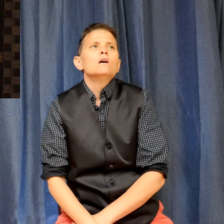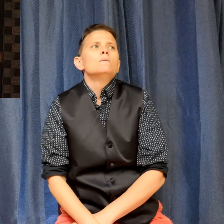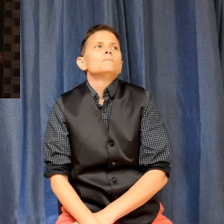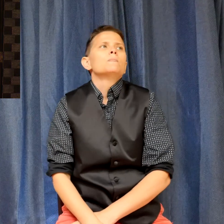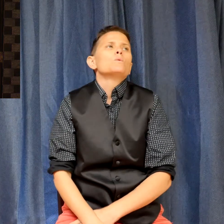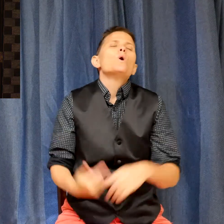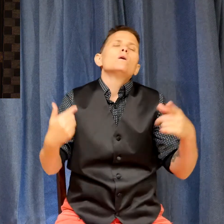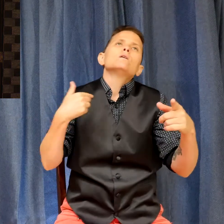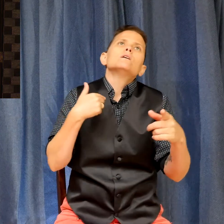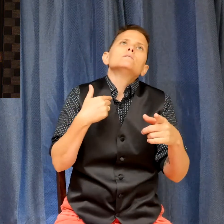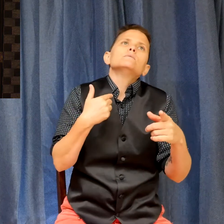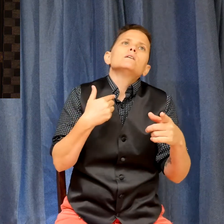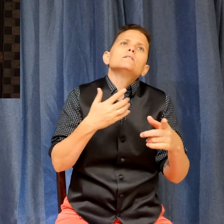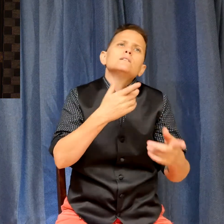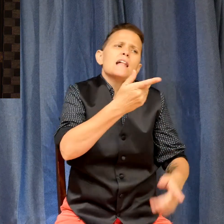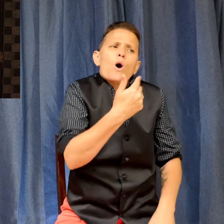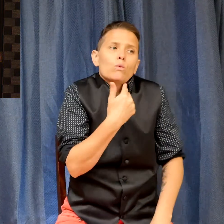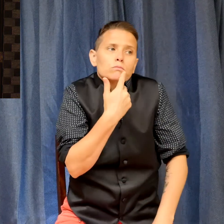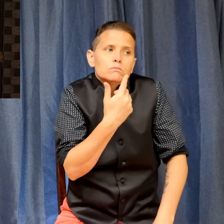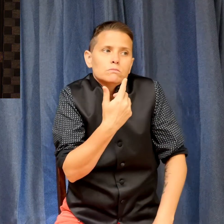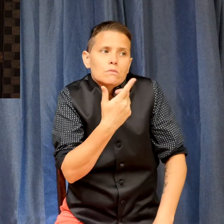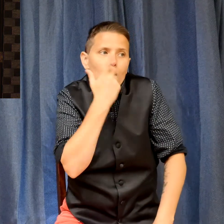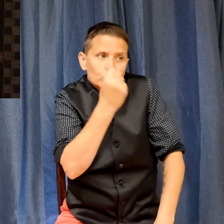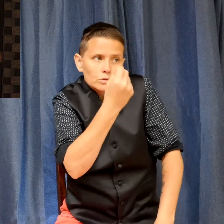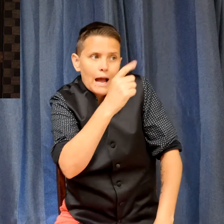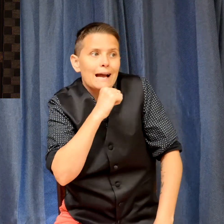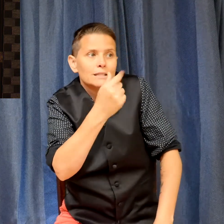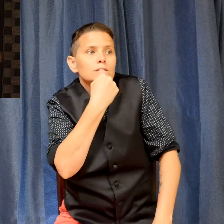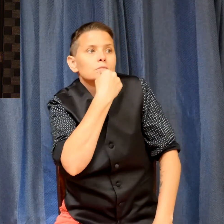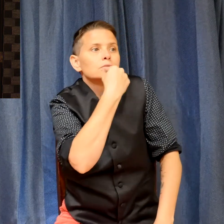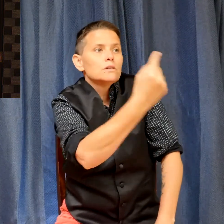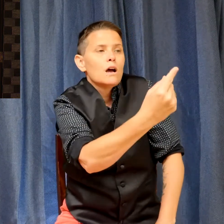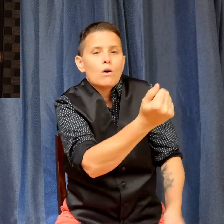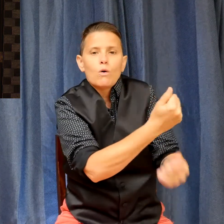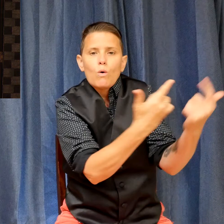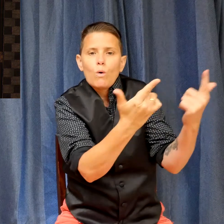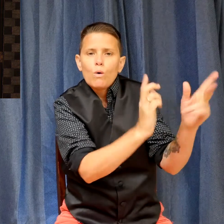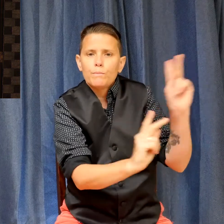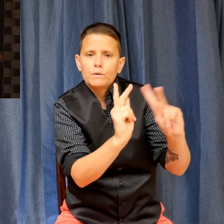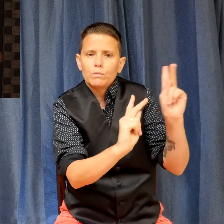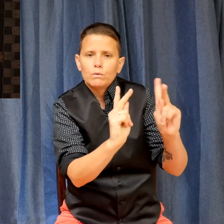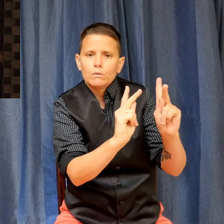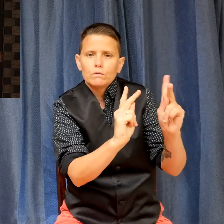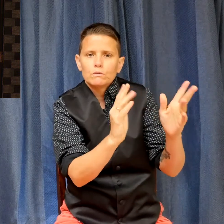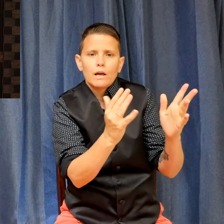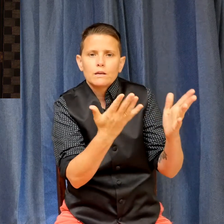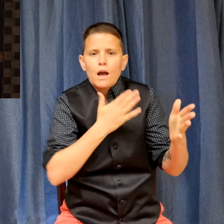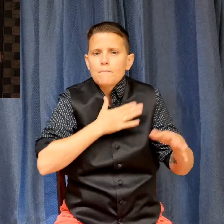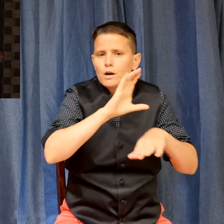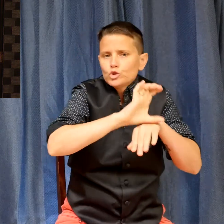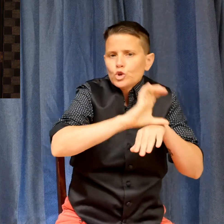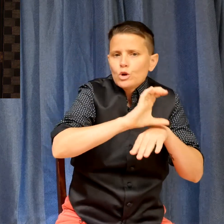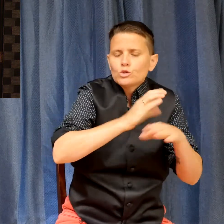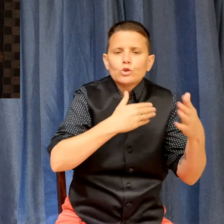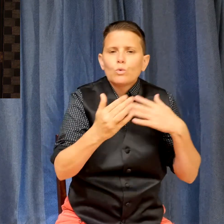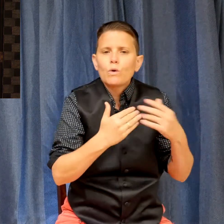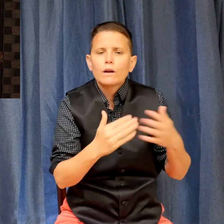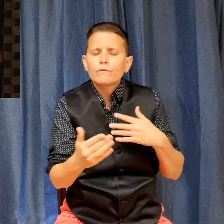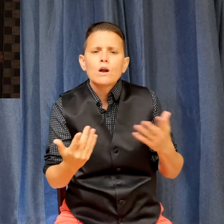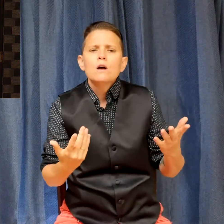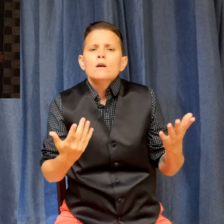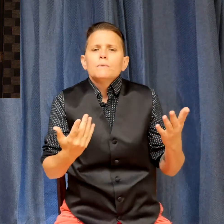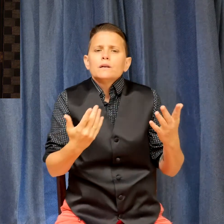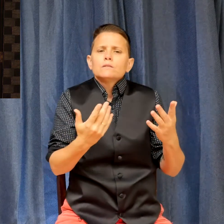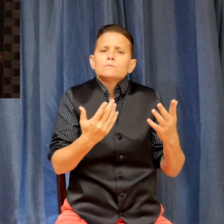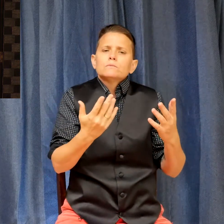what was going on right away. Yeah. Because some people have a tendency to want to fix you. Right. I'm sure there's nobody like that around here.